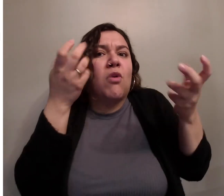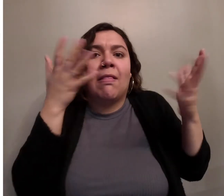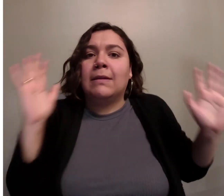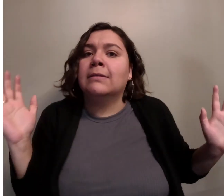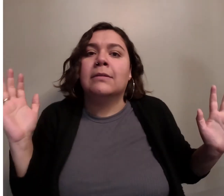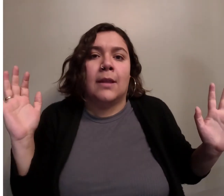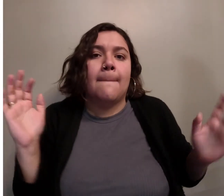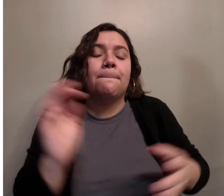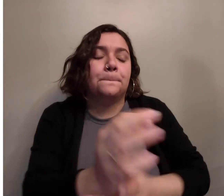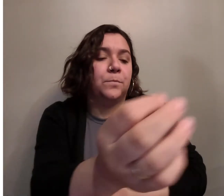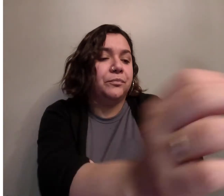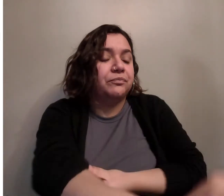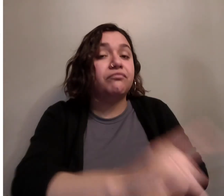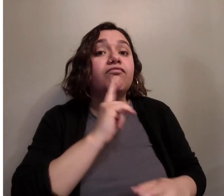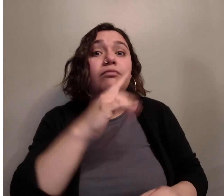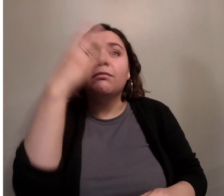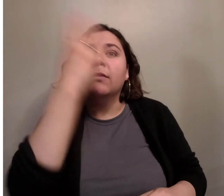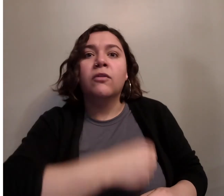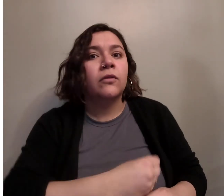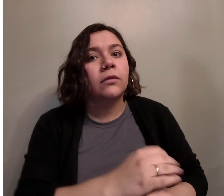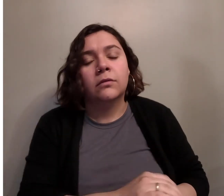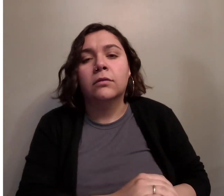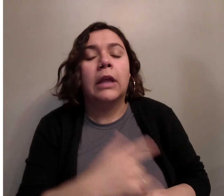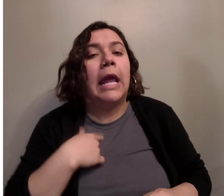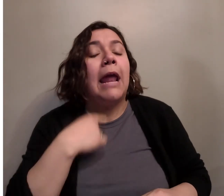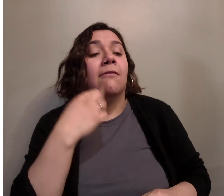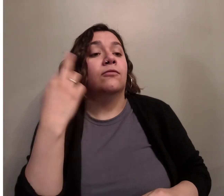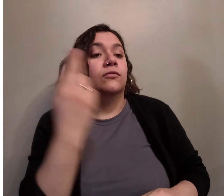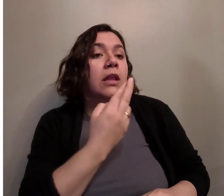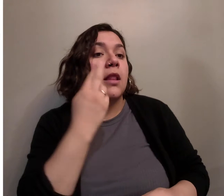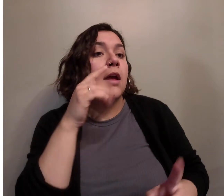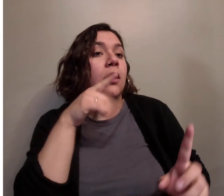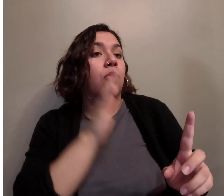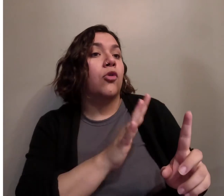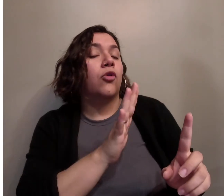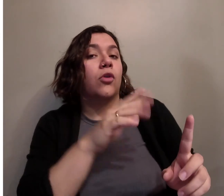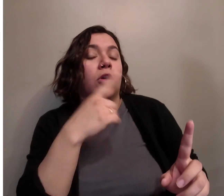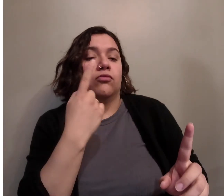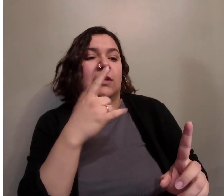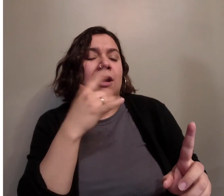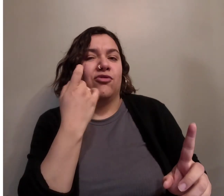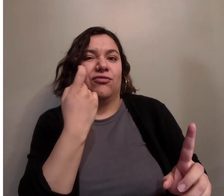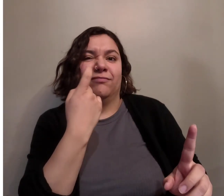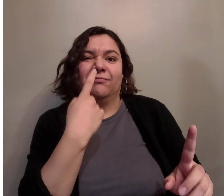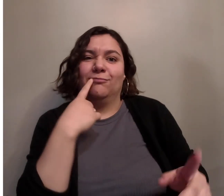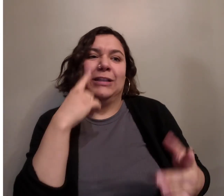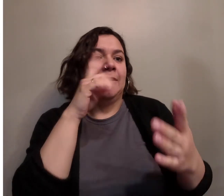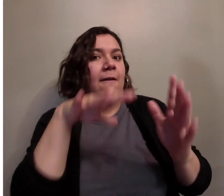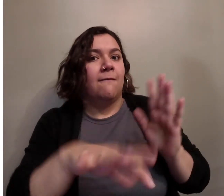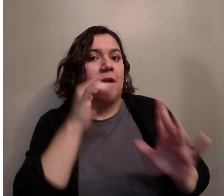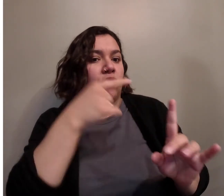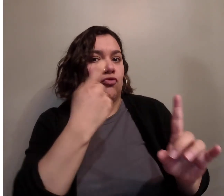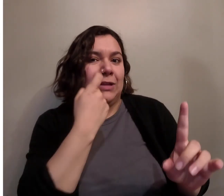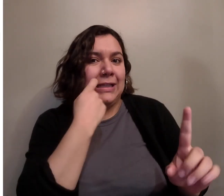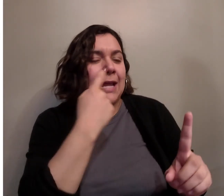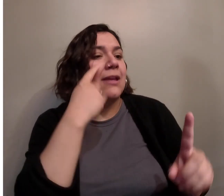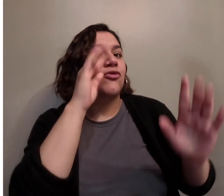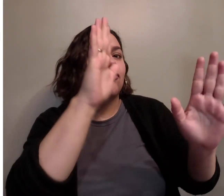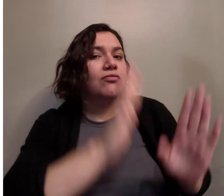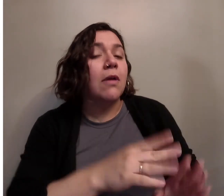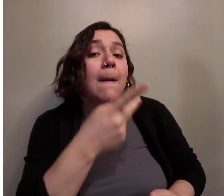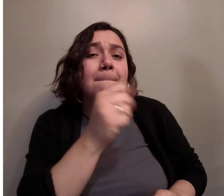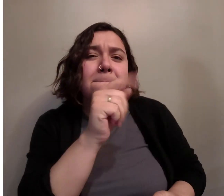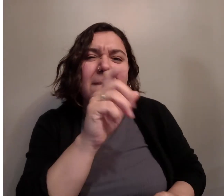she's simply quoting, and it's beautiful, and I've discovered with her only very recently, and really